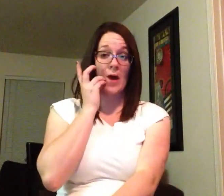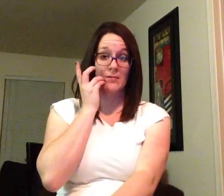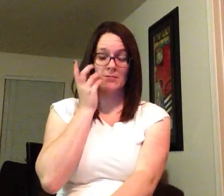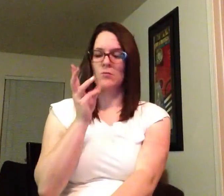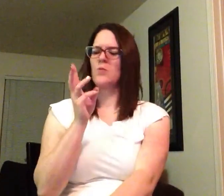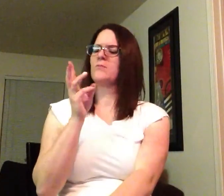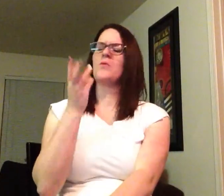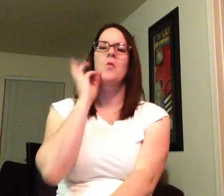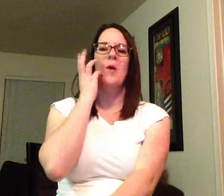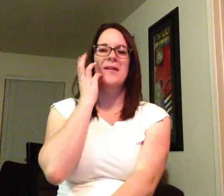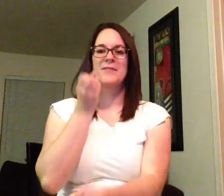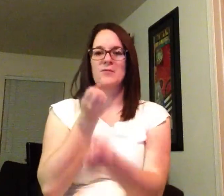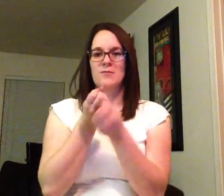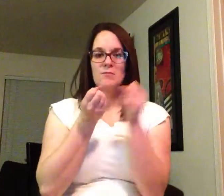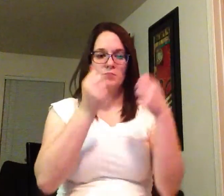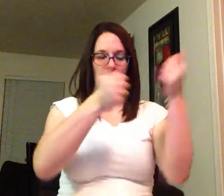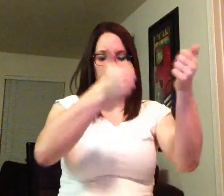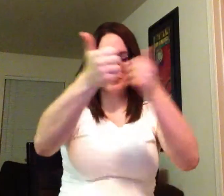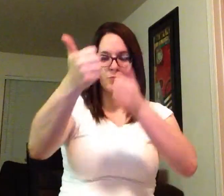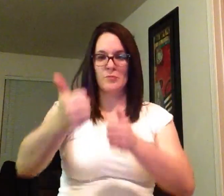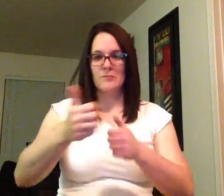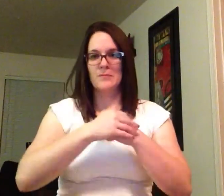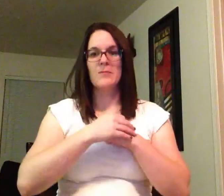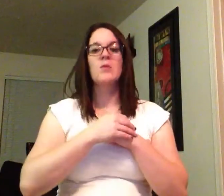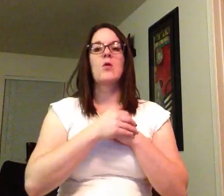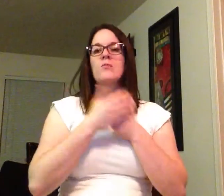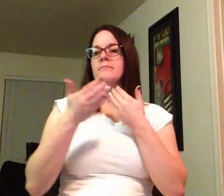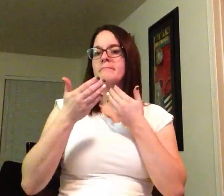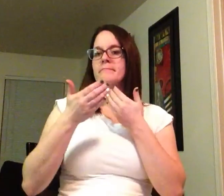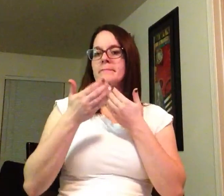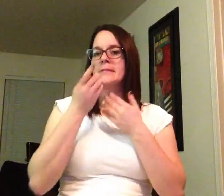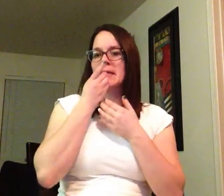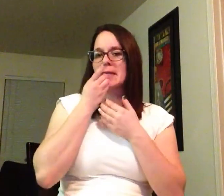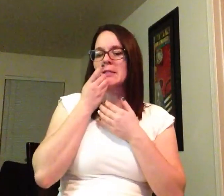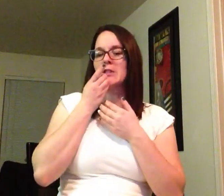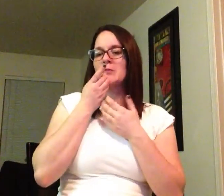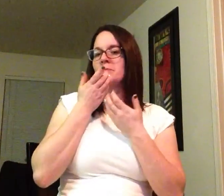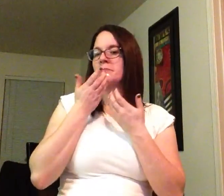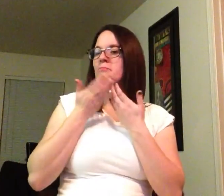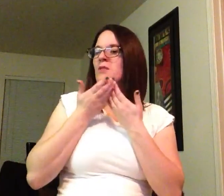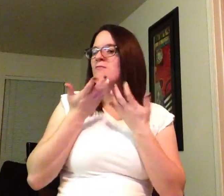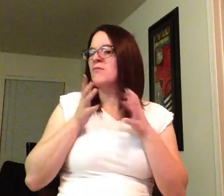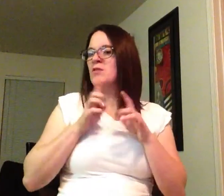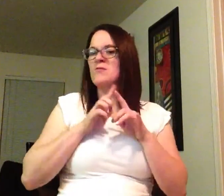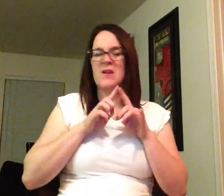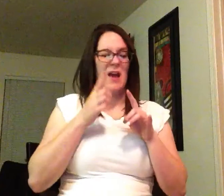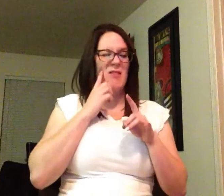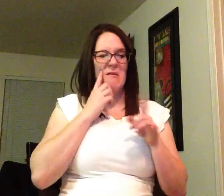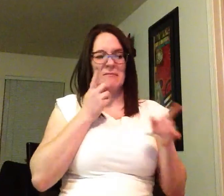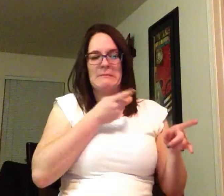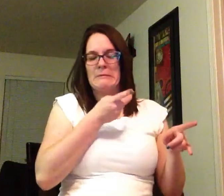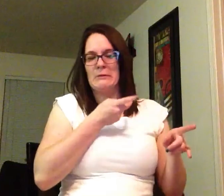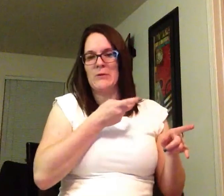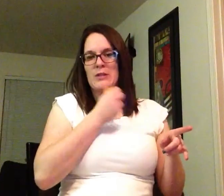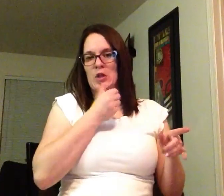and the end of dinner, and I've decided Steve, the IT guy, and I are really just not meant for each other, but we'll part ways as friends. When he gets up to go to the